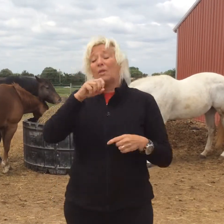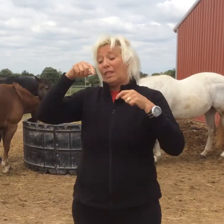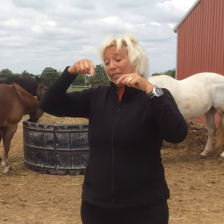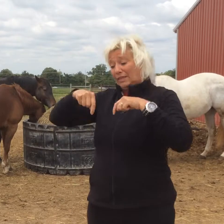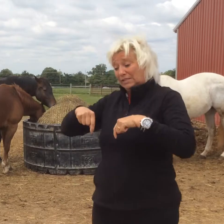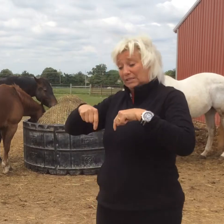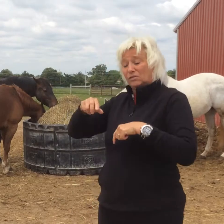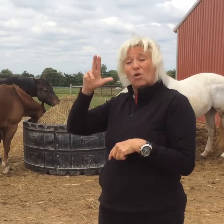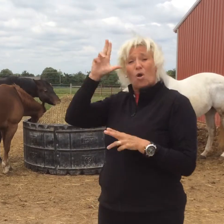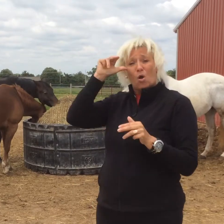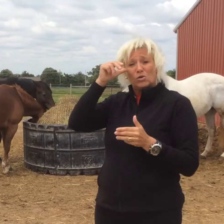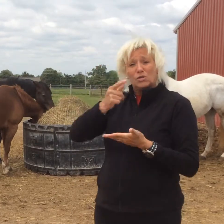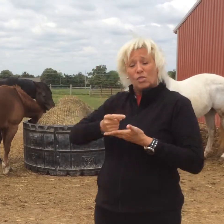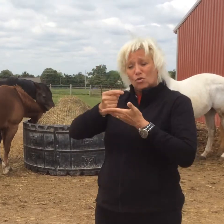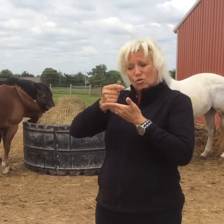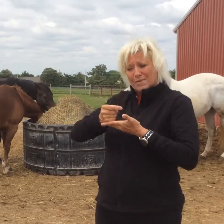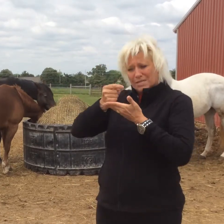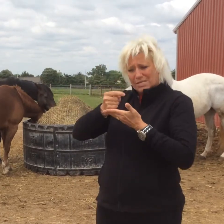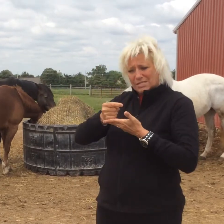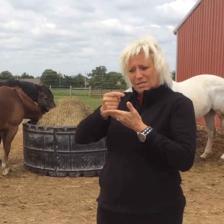sure why. Here,